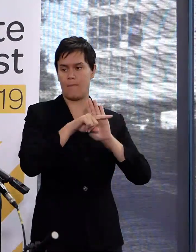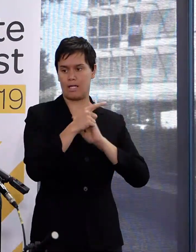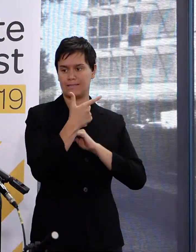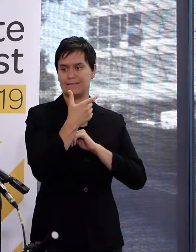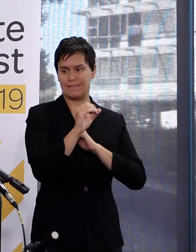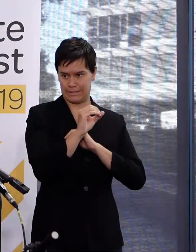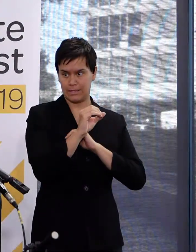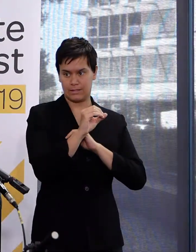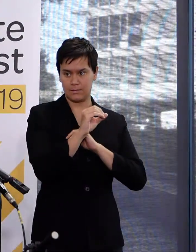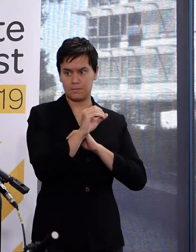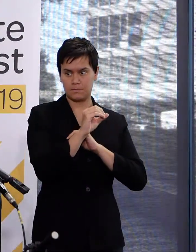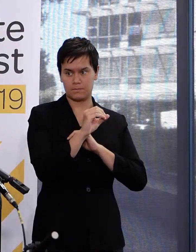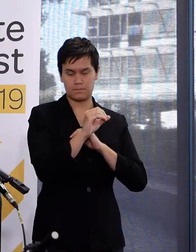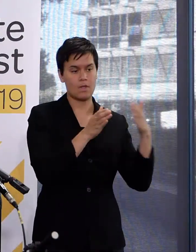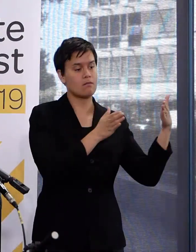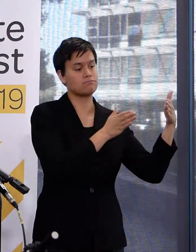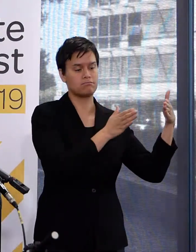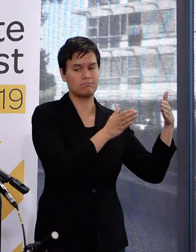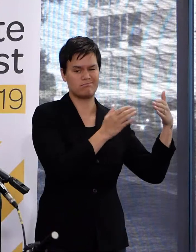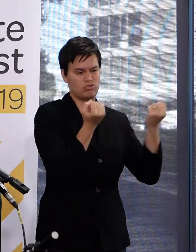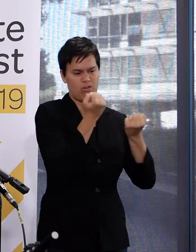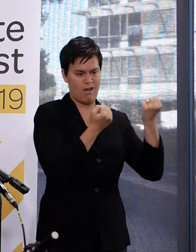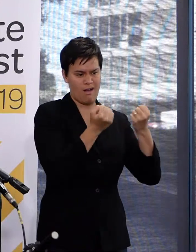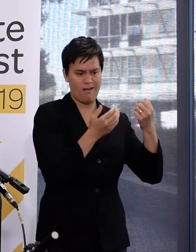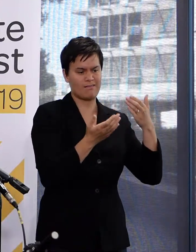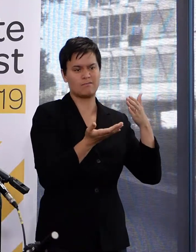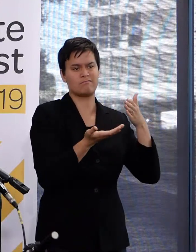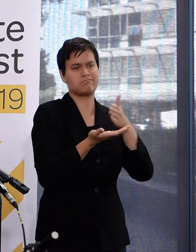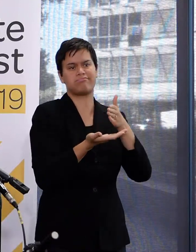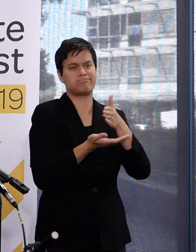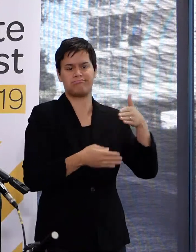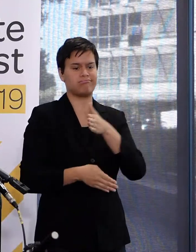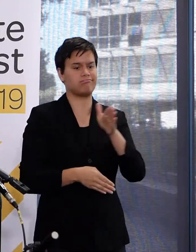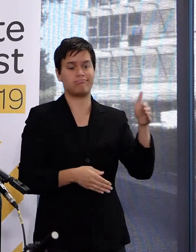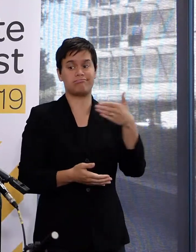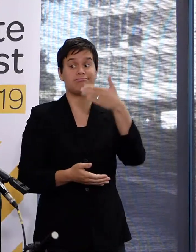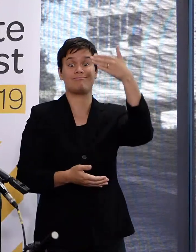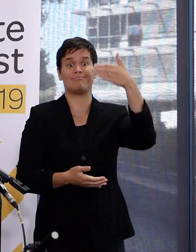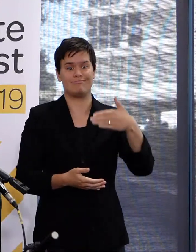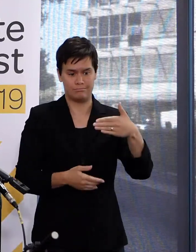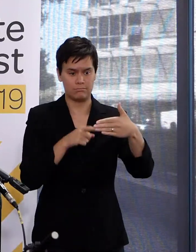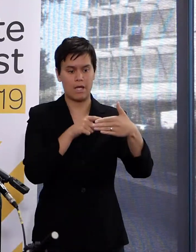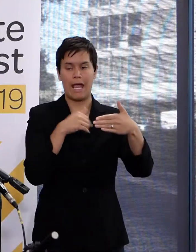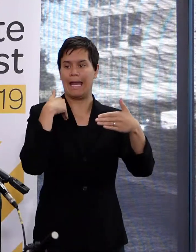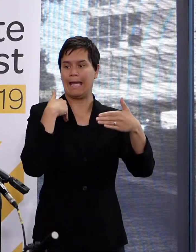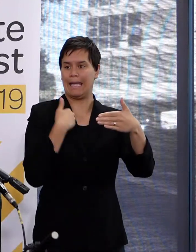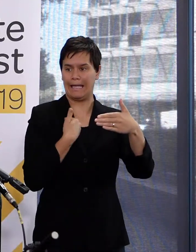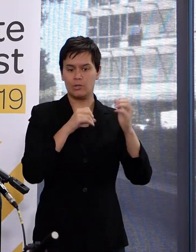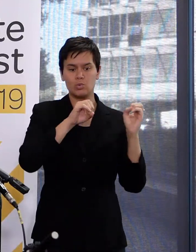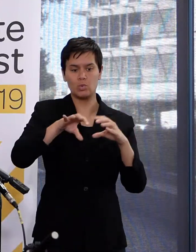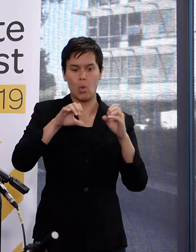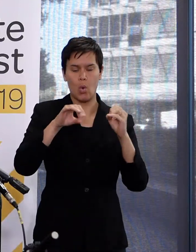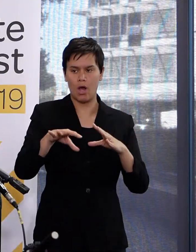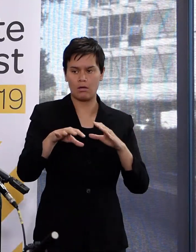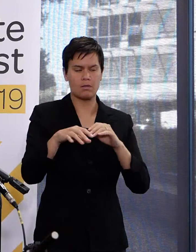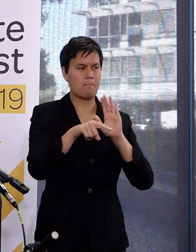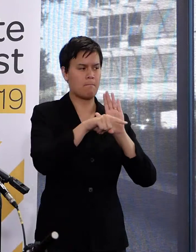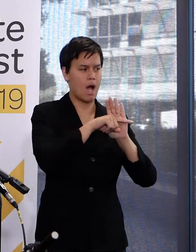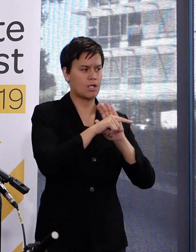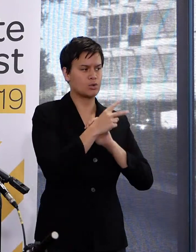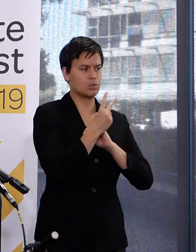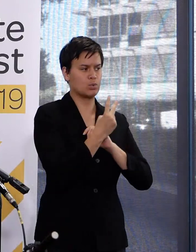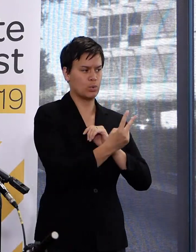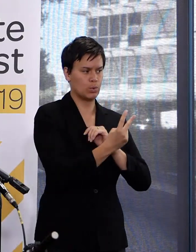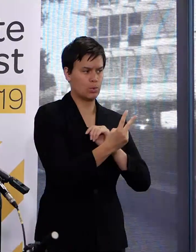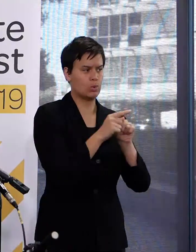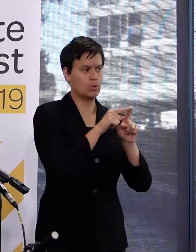thawed, as it were, it needs to be stored at between 2 and 8 degrees Celsius, and it's still usable for 5 days